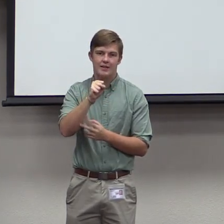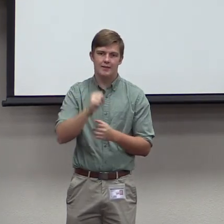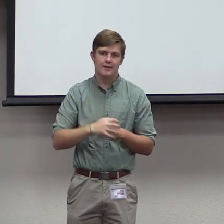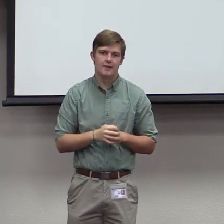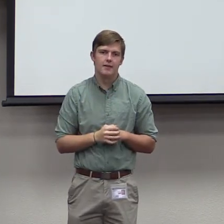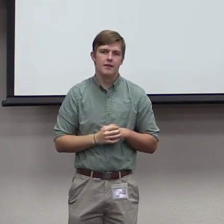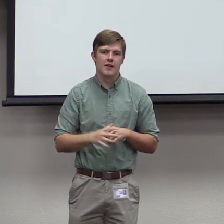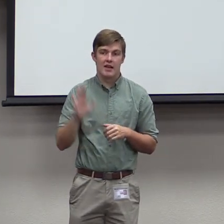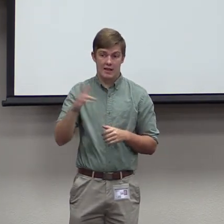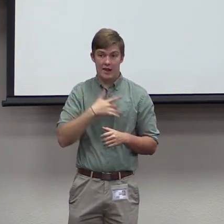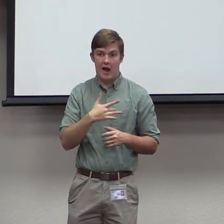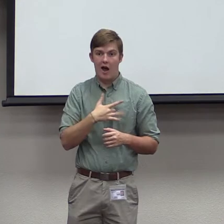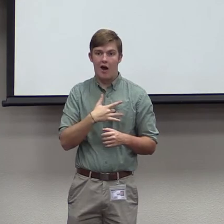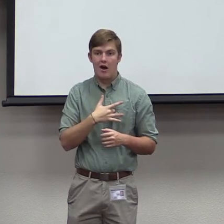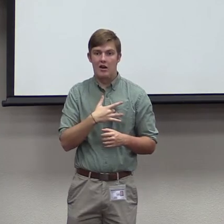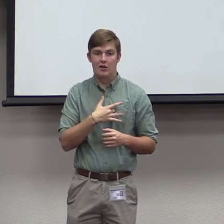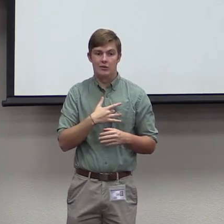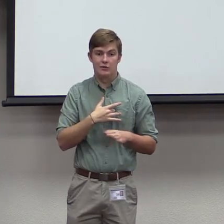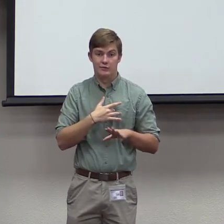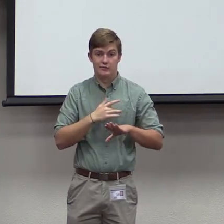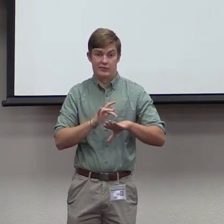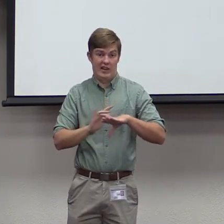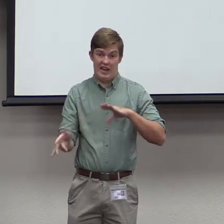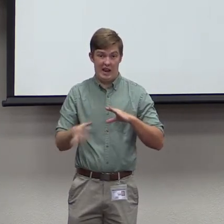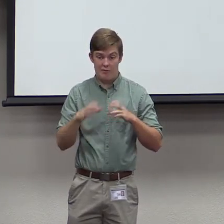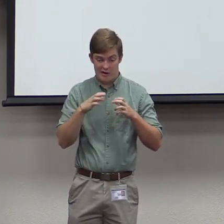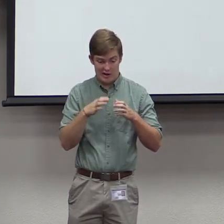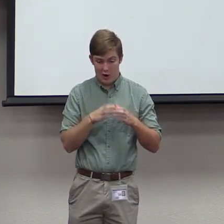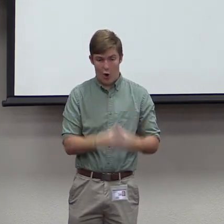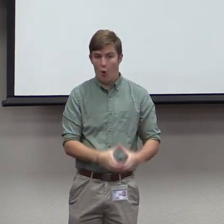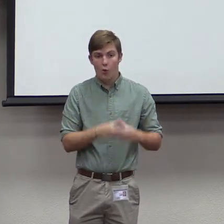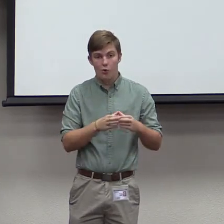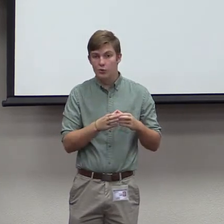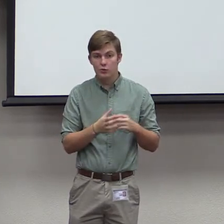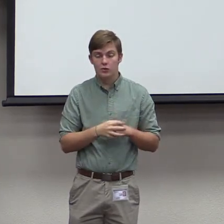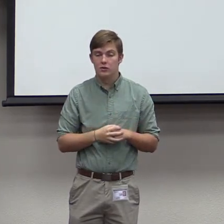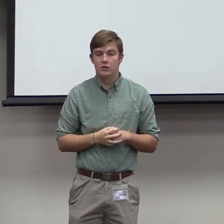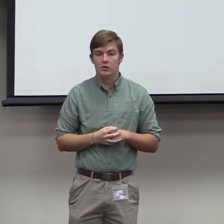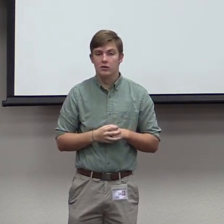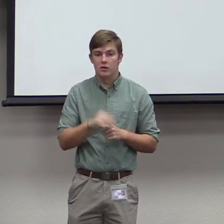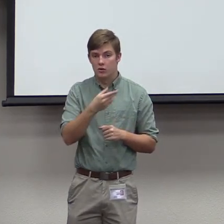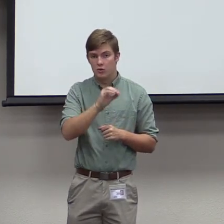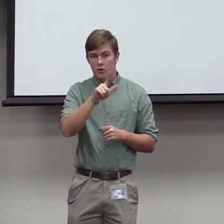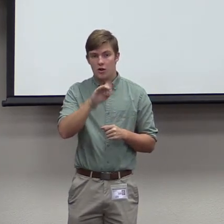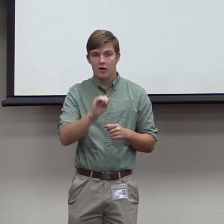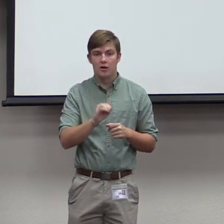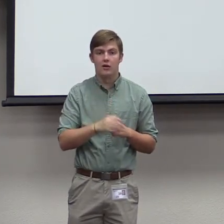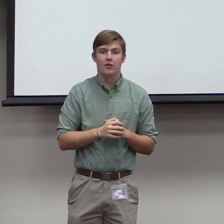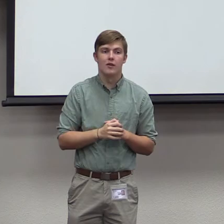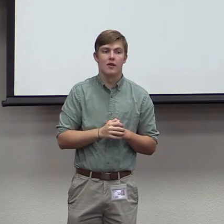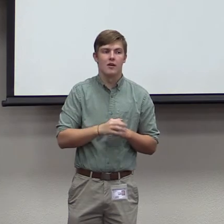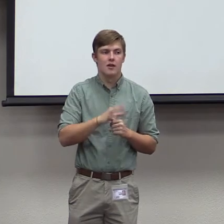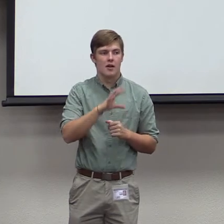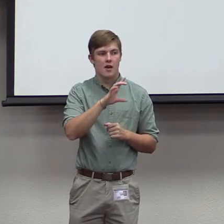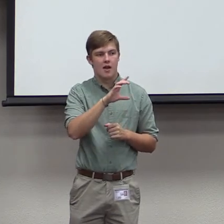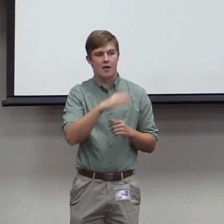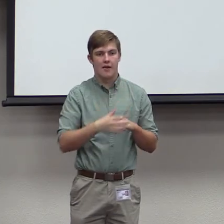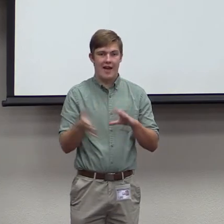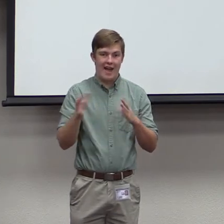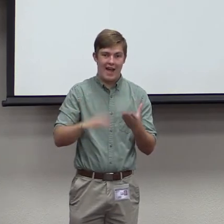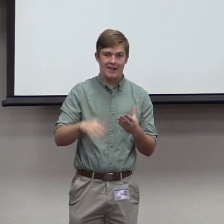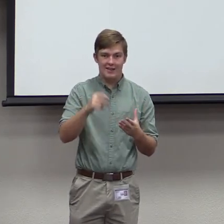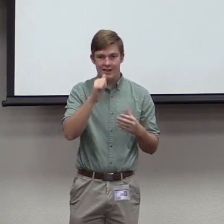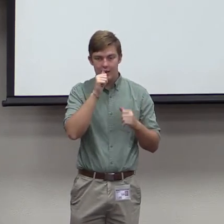His heart is an empty hole. That's what it is. A dead tomato splotched with moldy purple